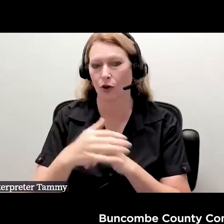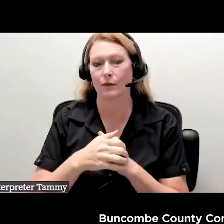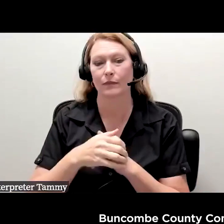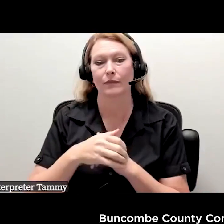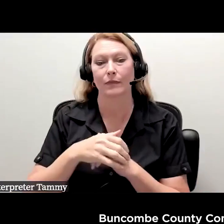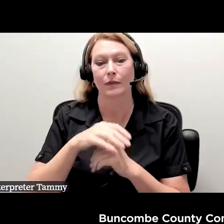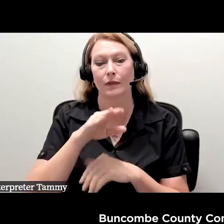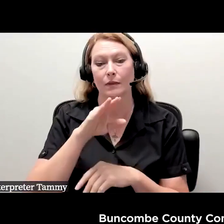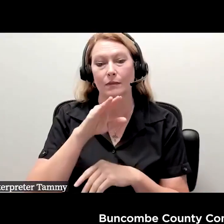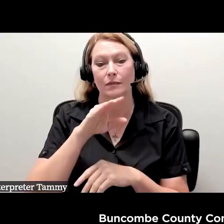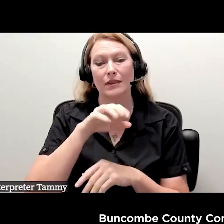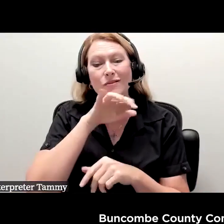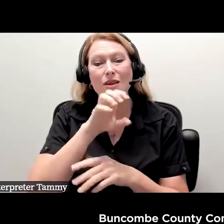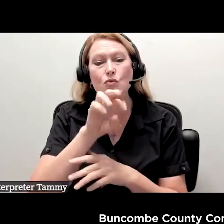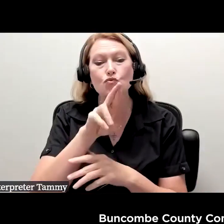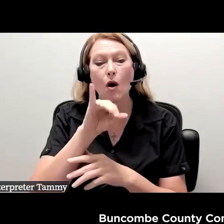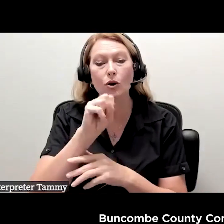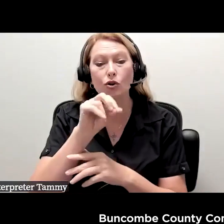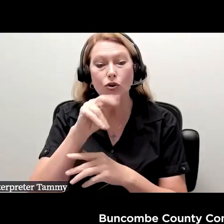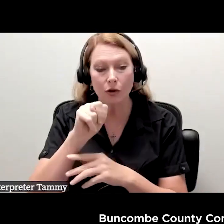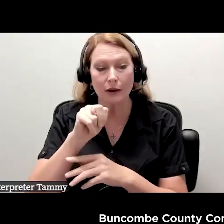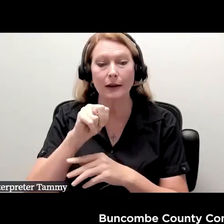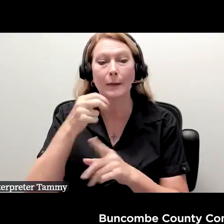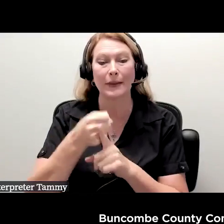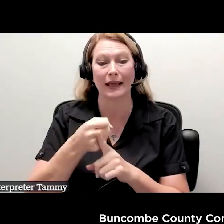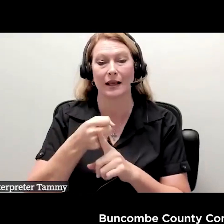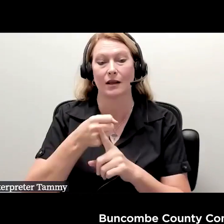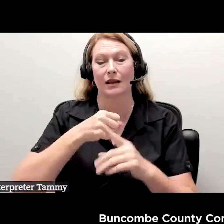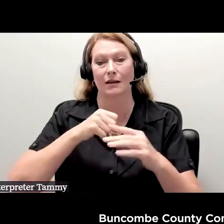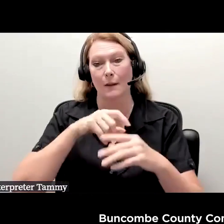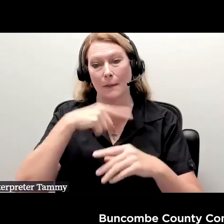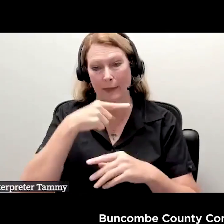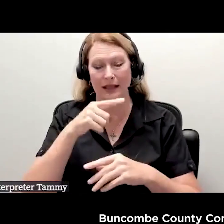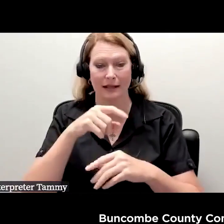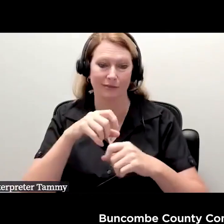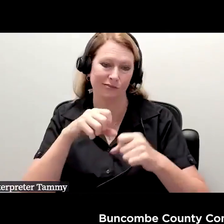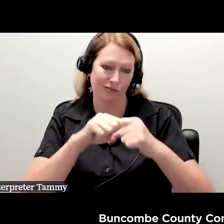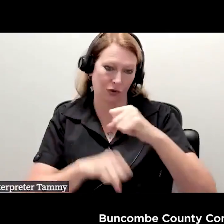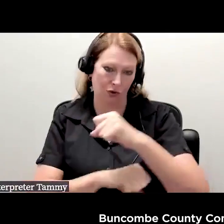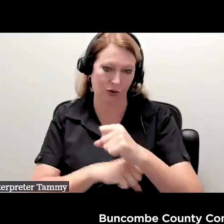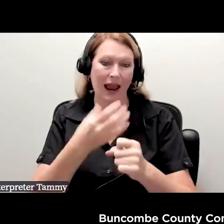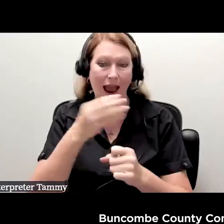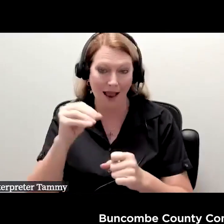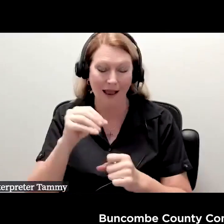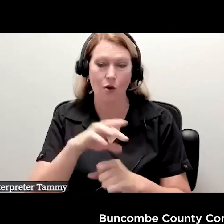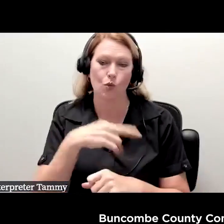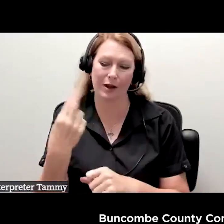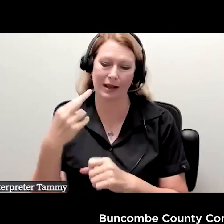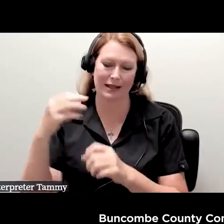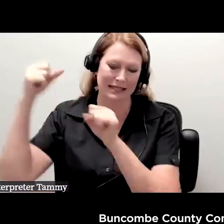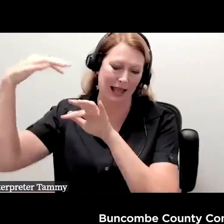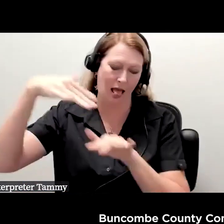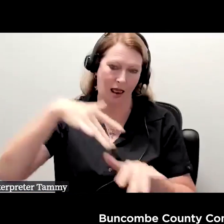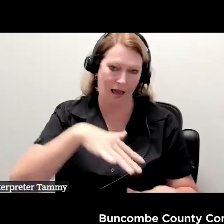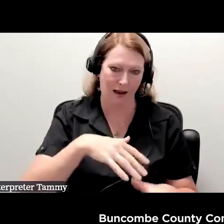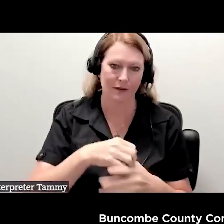public infrastructure, windborne debris removal, and steep slopes at risk of sliding. Damage must